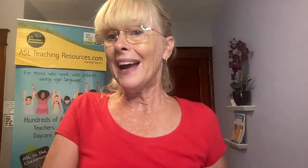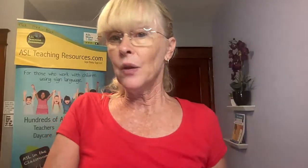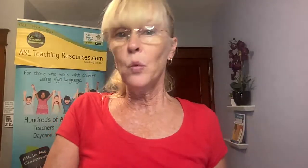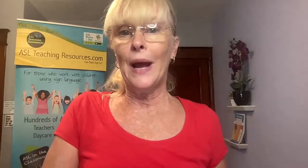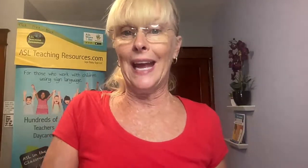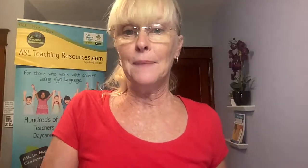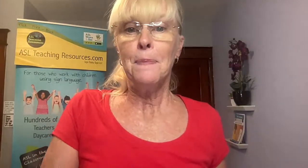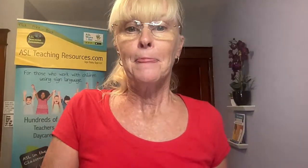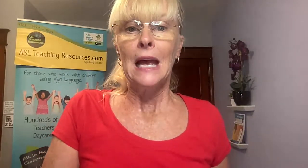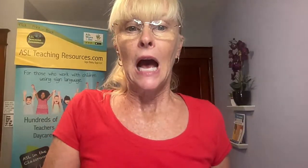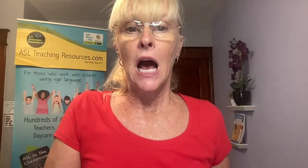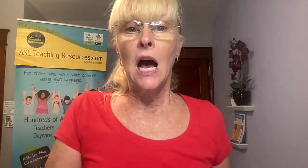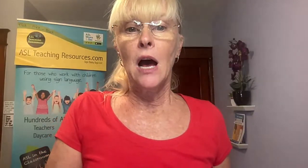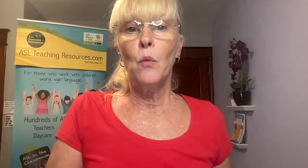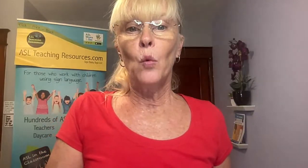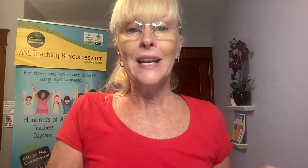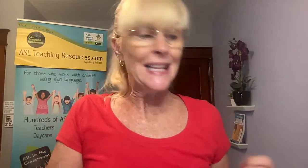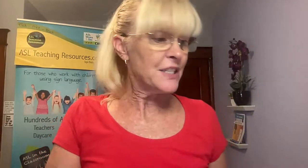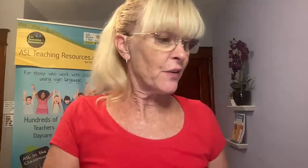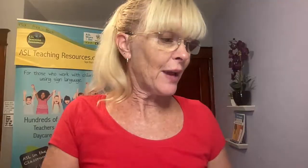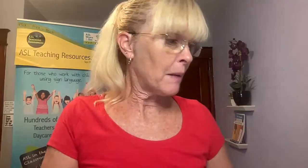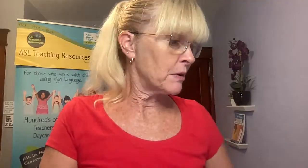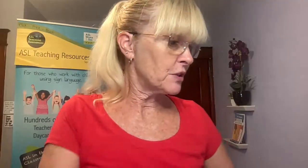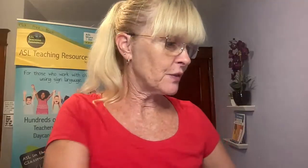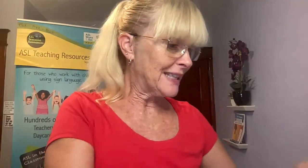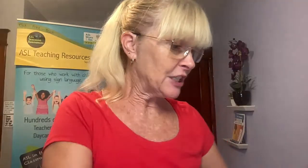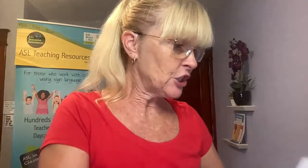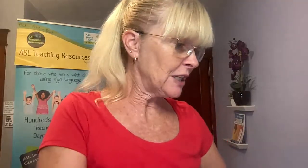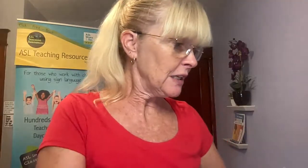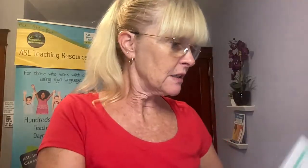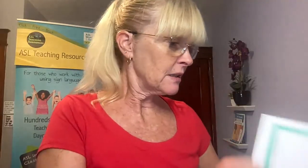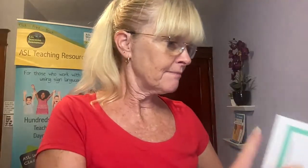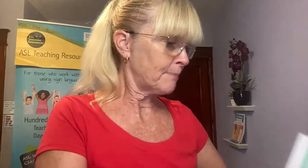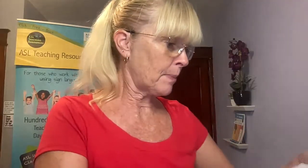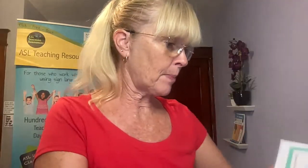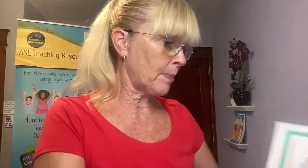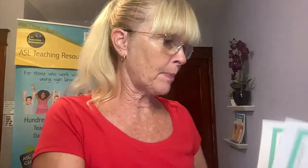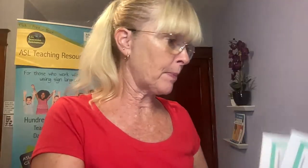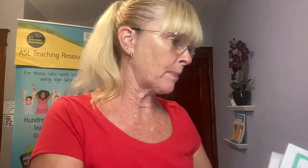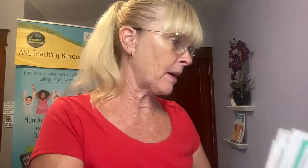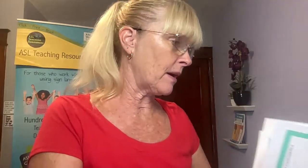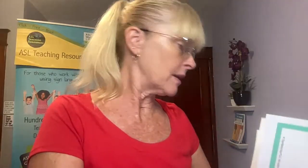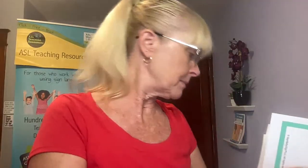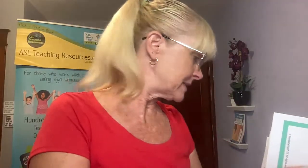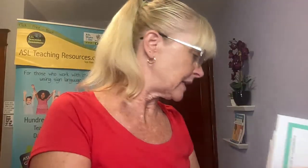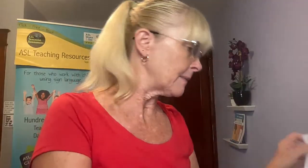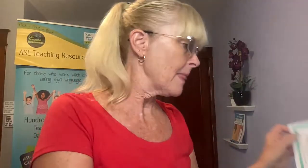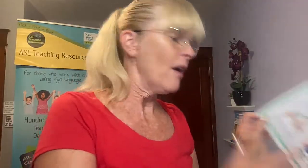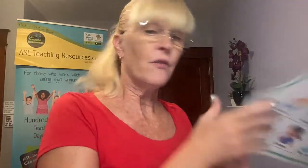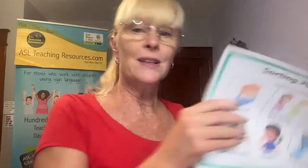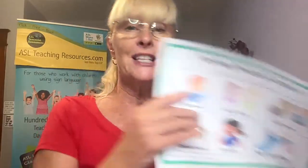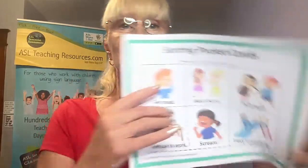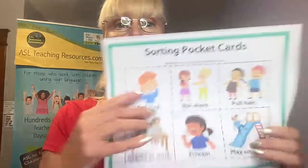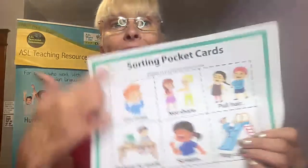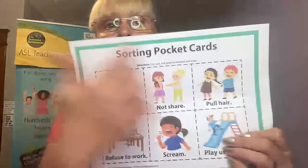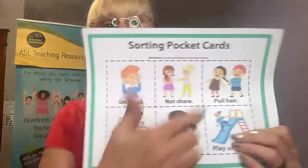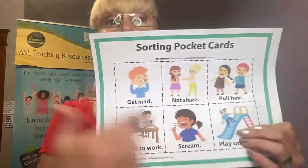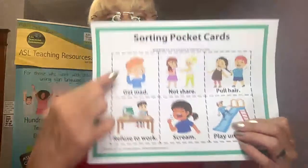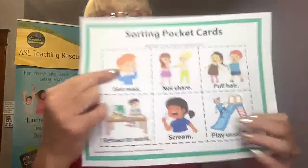the way, one of these vocabularies for this sheet, let me see. For this sheet that has all of